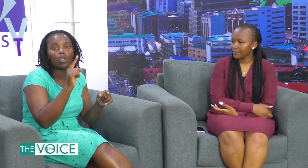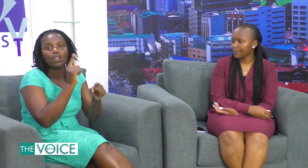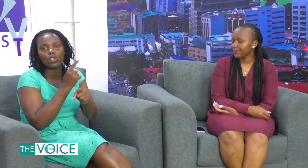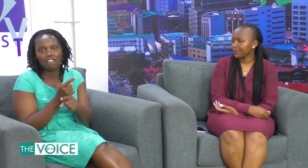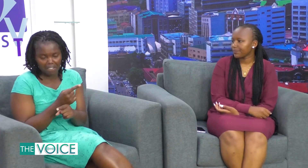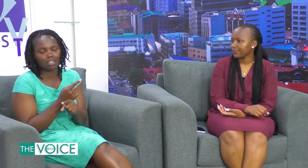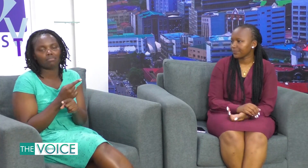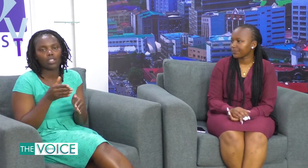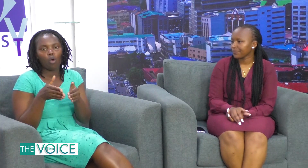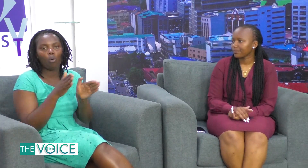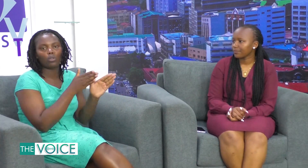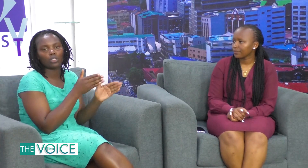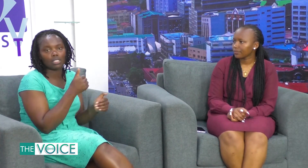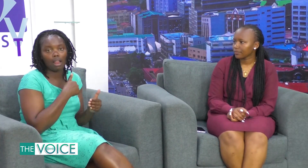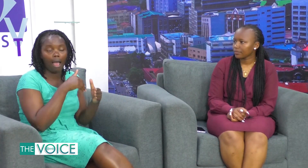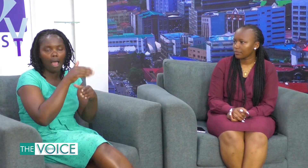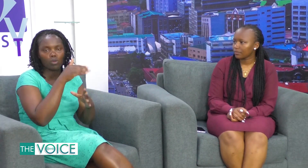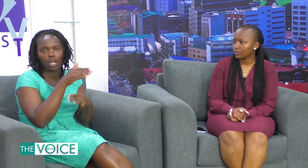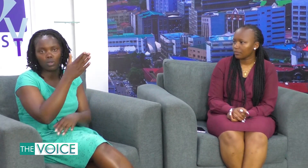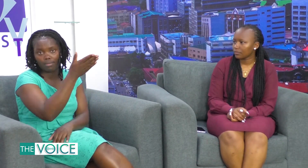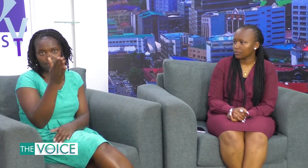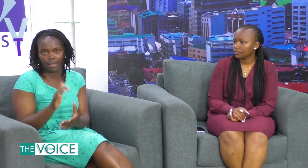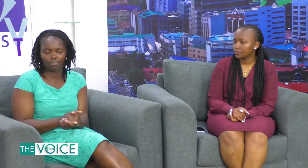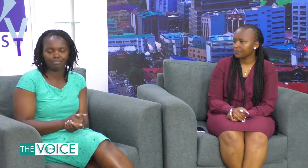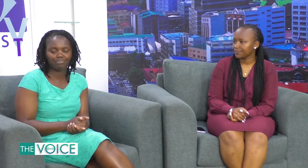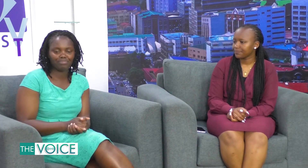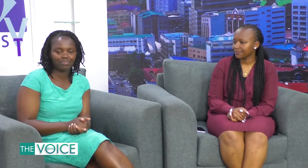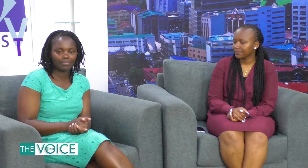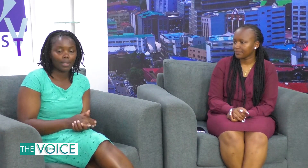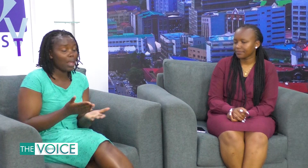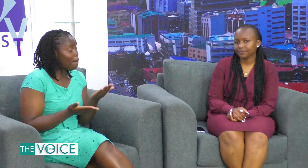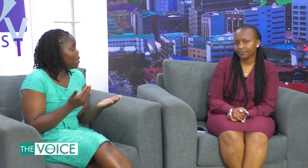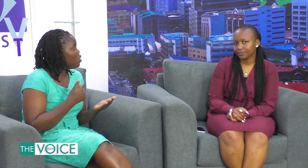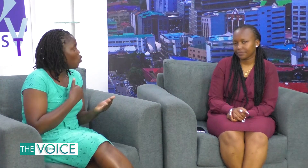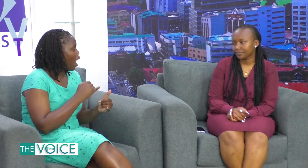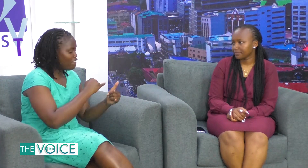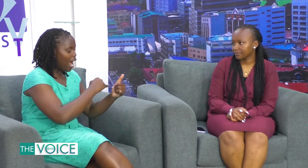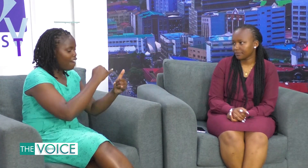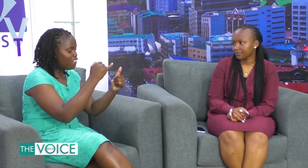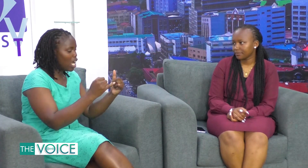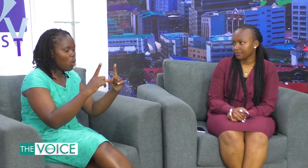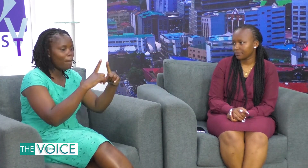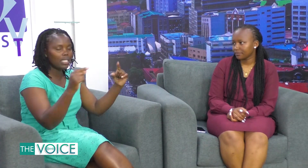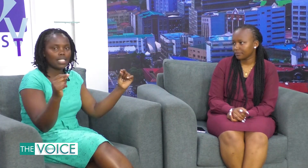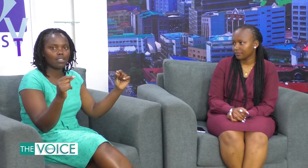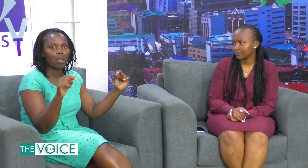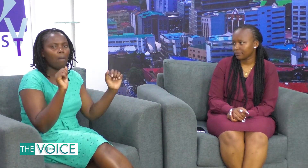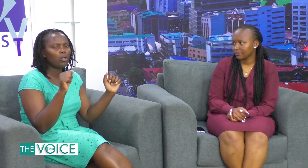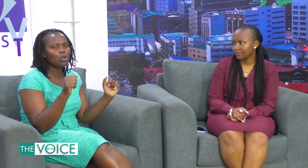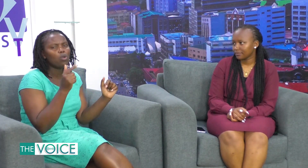So this information can maybe connect you to different opportunities out there. So maybe you